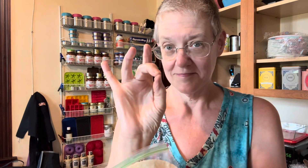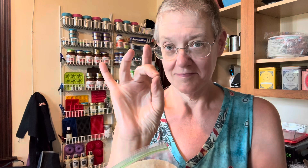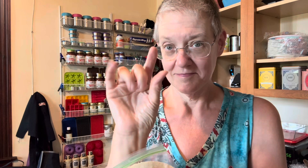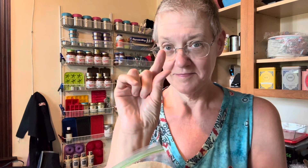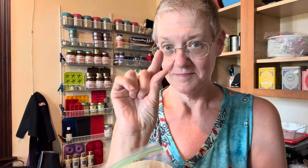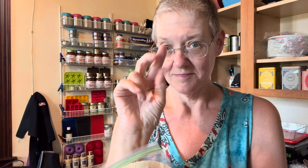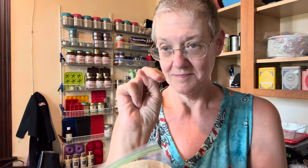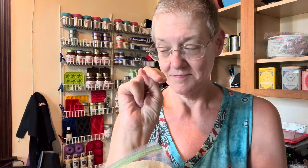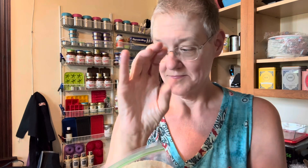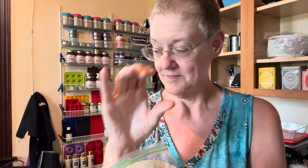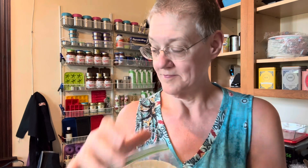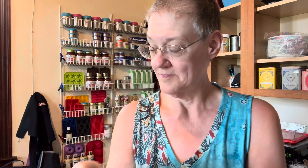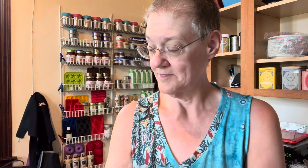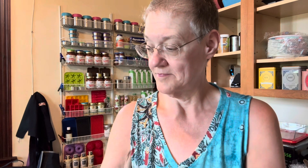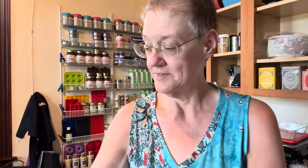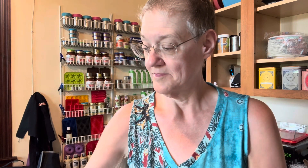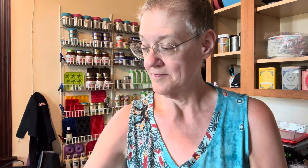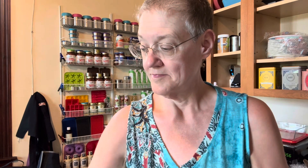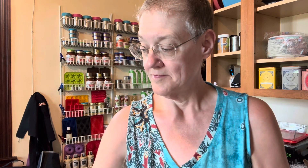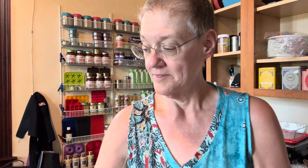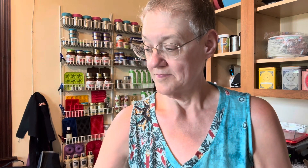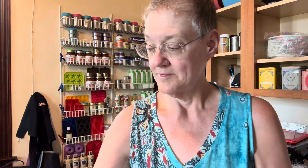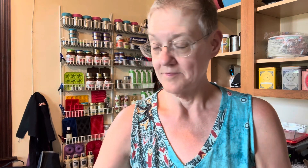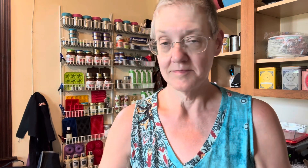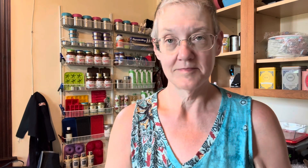making this 8 grams of net carbs for the tortillas.